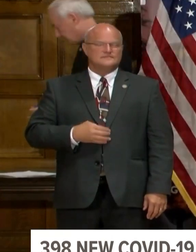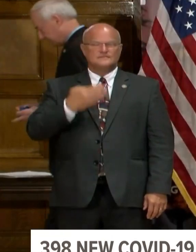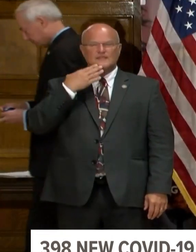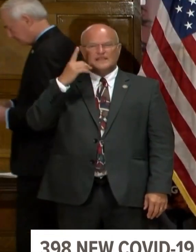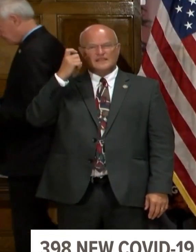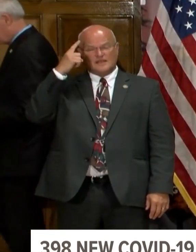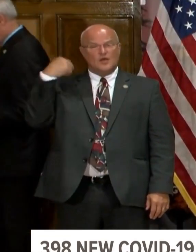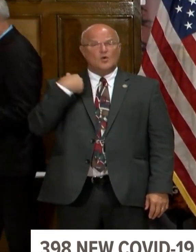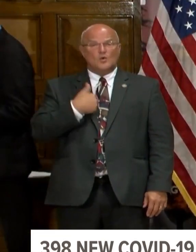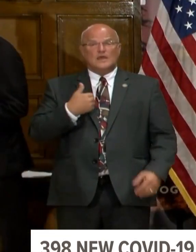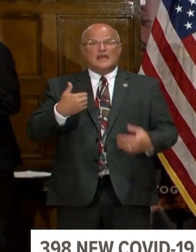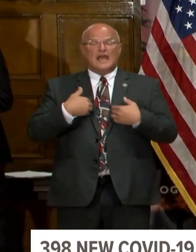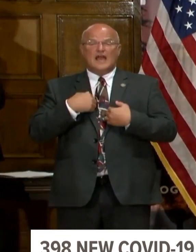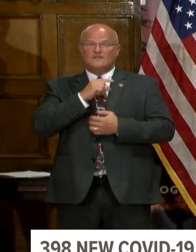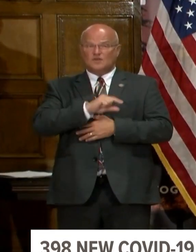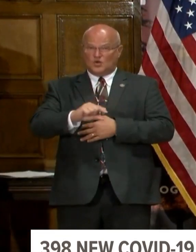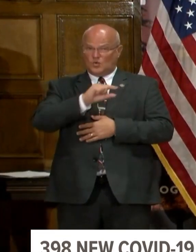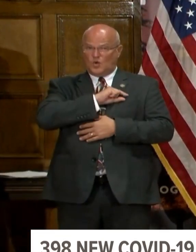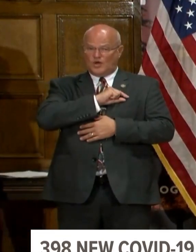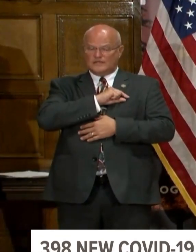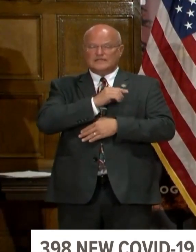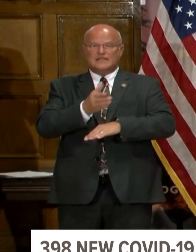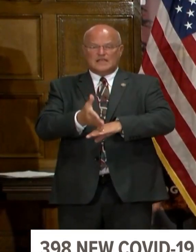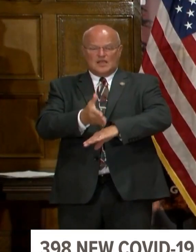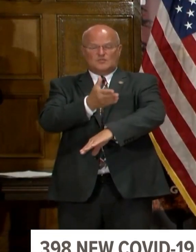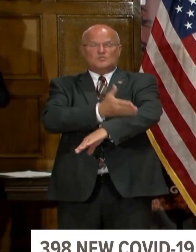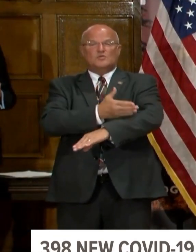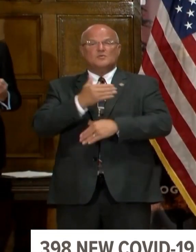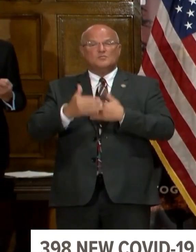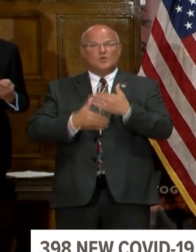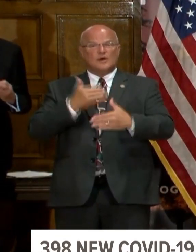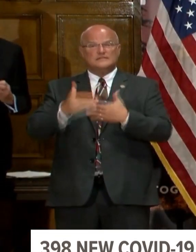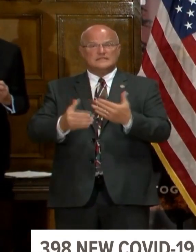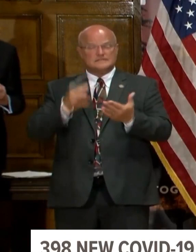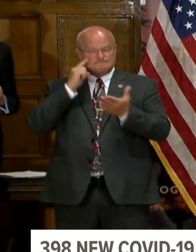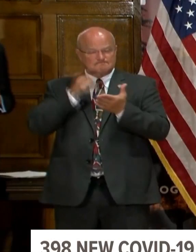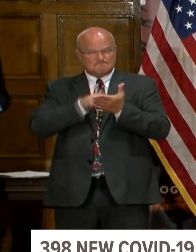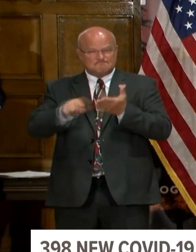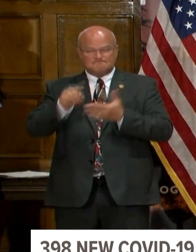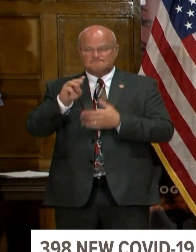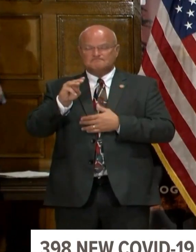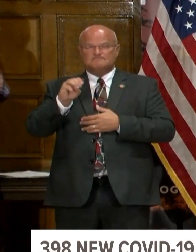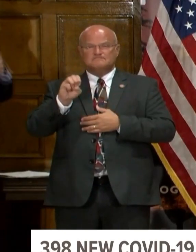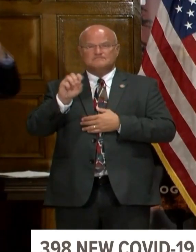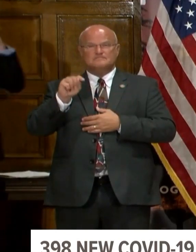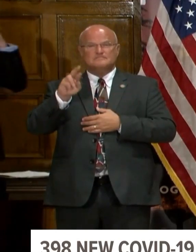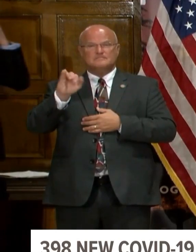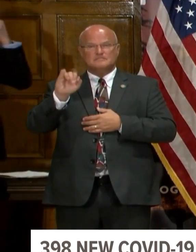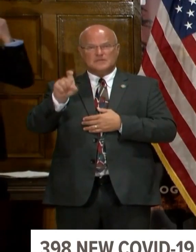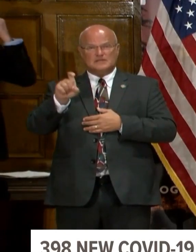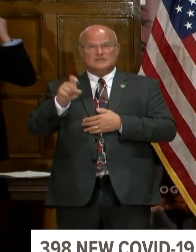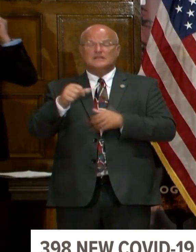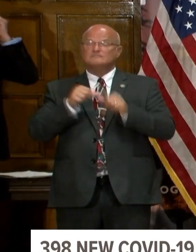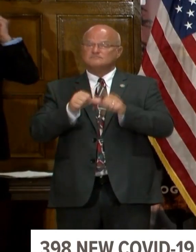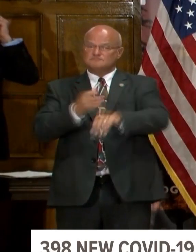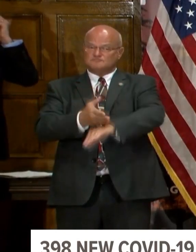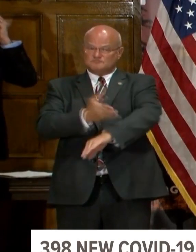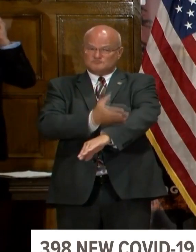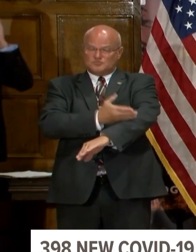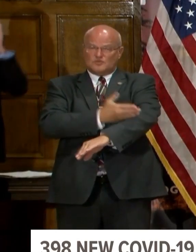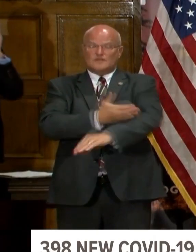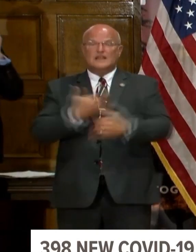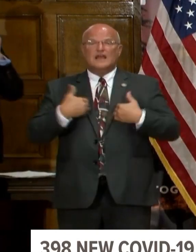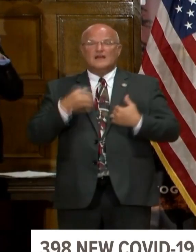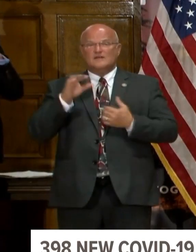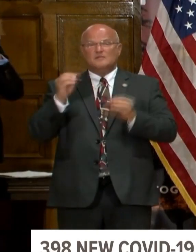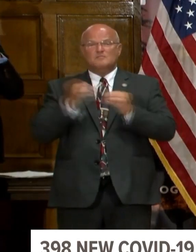Thank you, Governor. We do have a quality improvement process in place where we're tracking the metrics, and we have seen consistent improvement. We now have